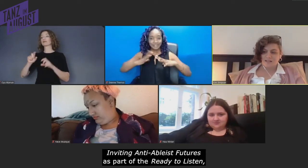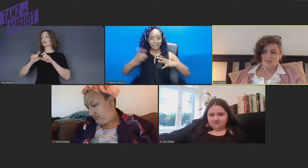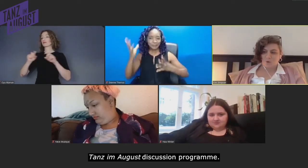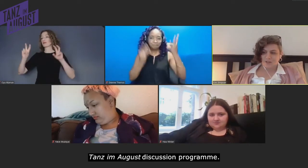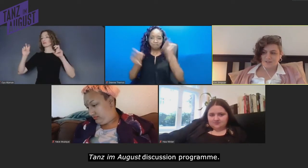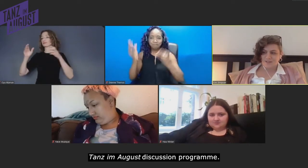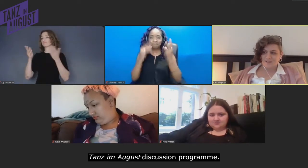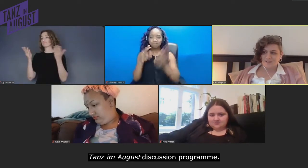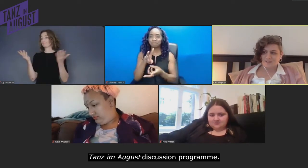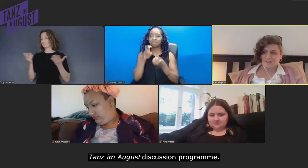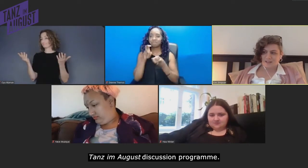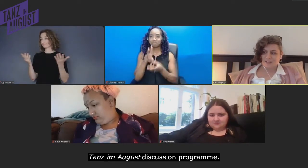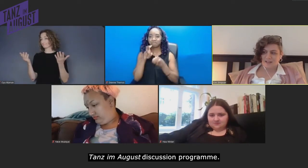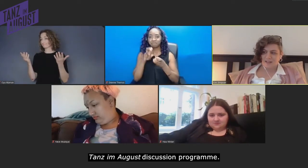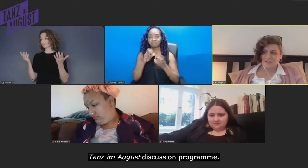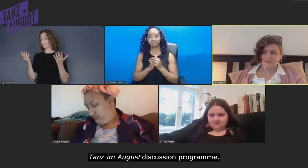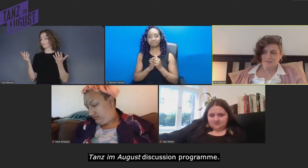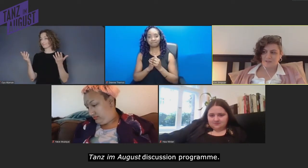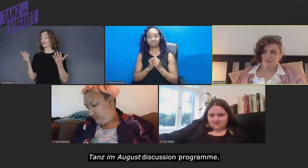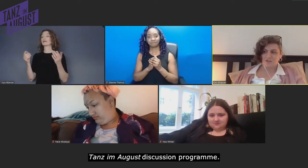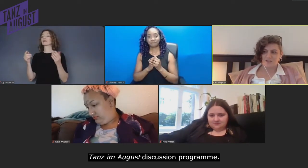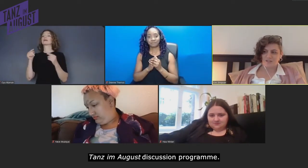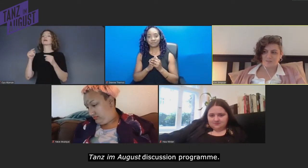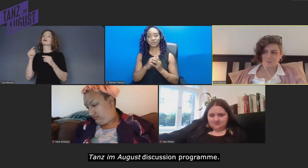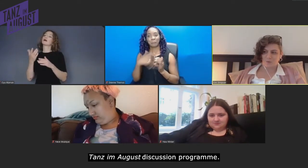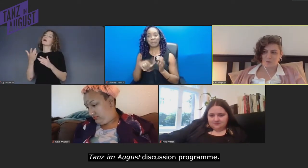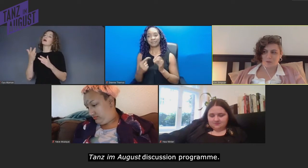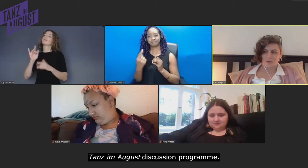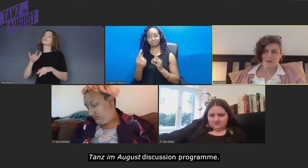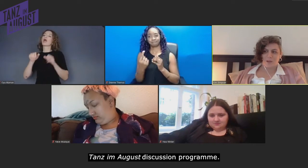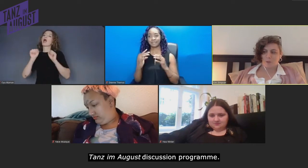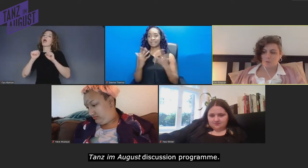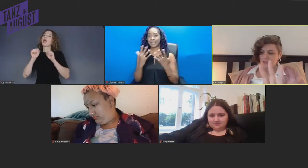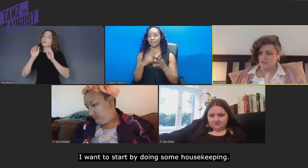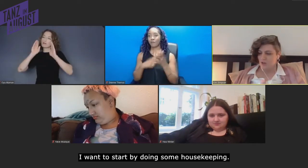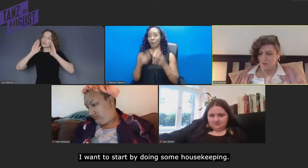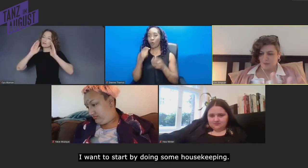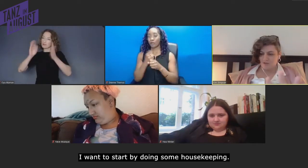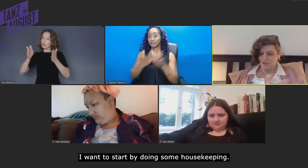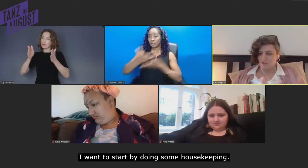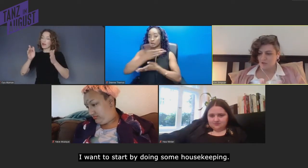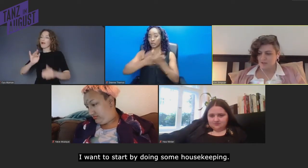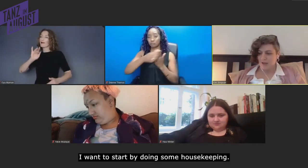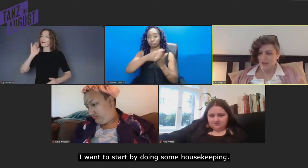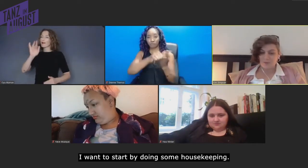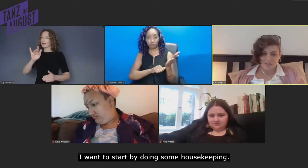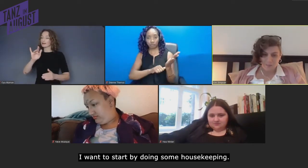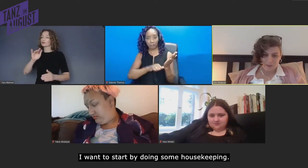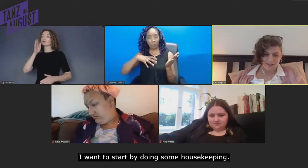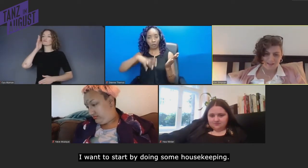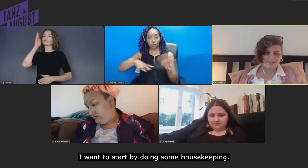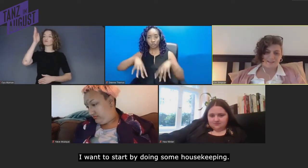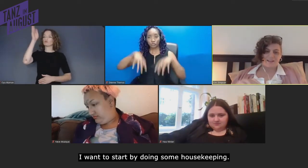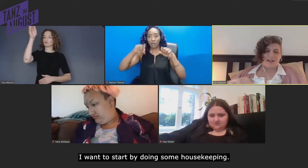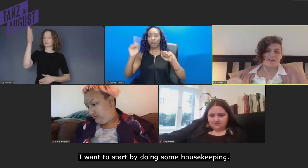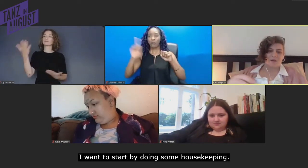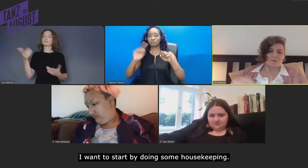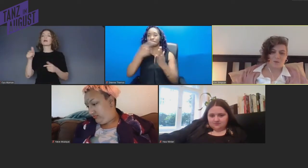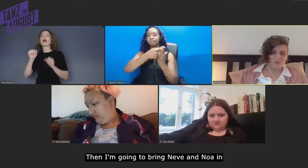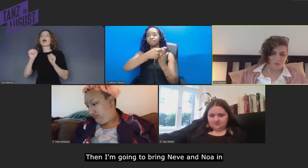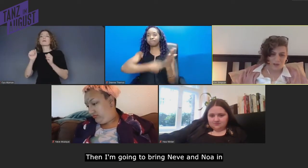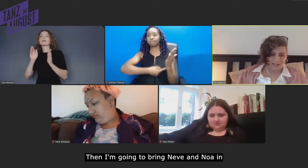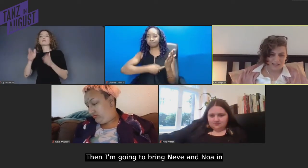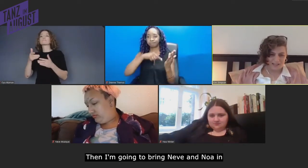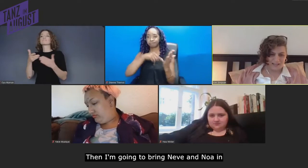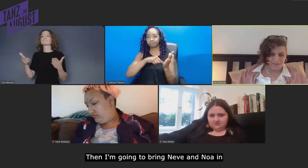Tanz in August discussion program. But I want to start by just doing some housekeeping, and then I'm going